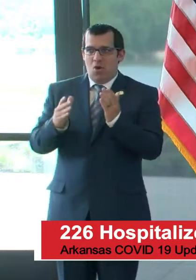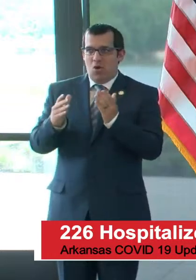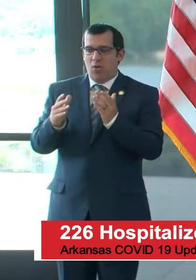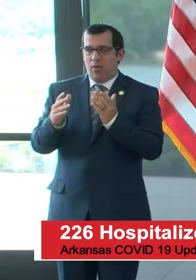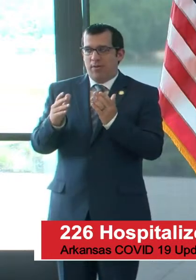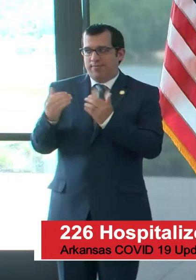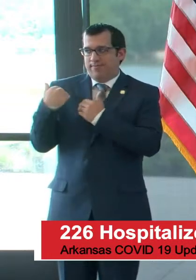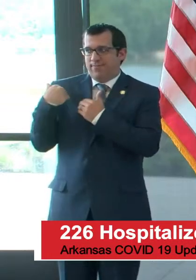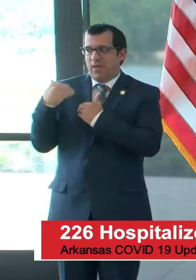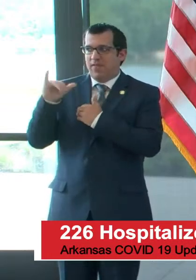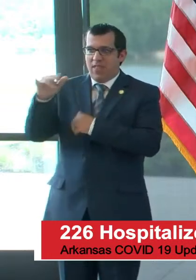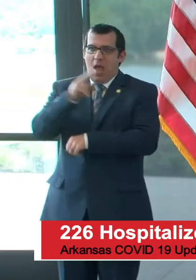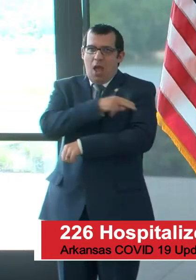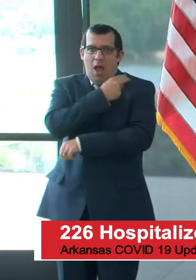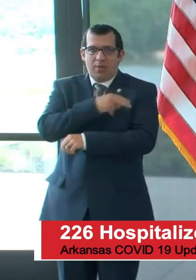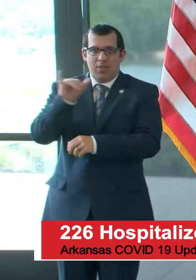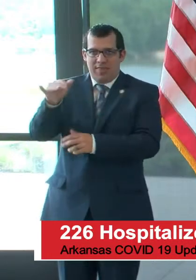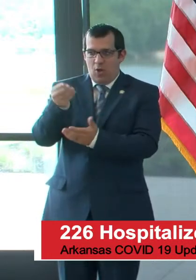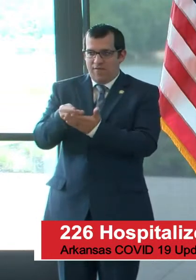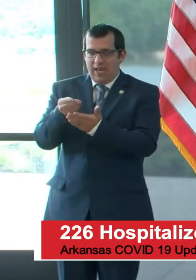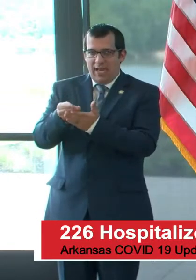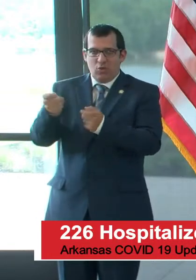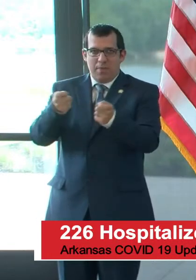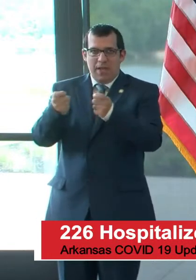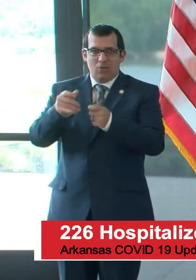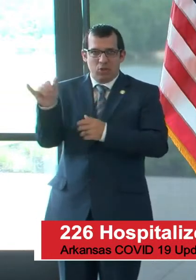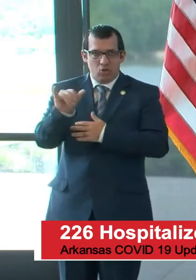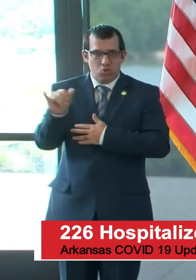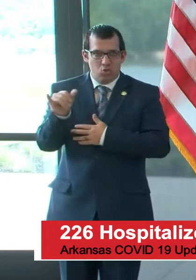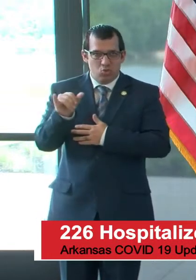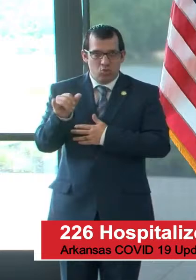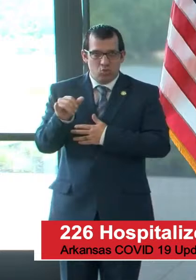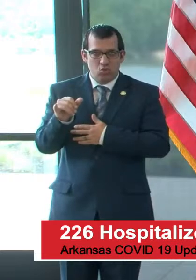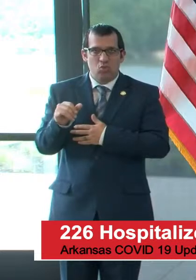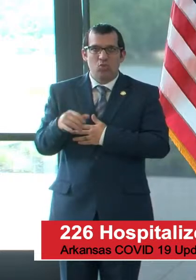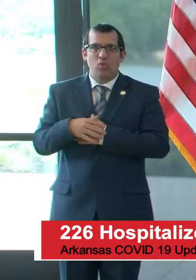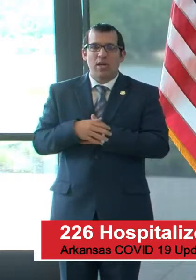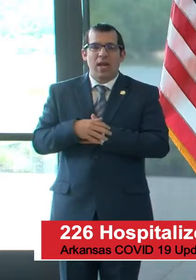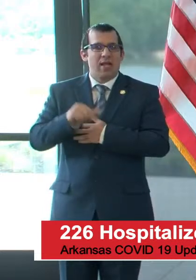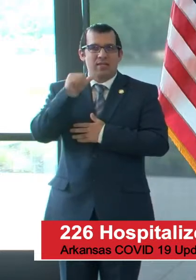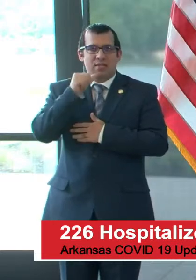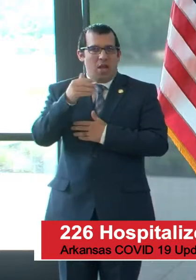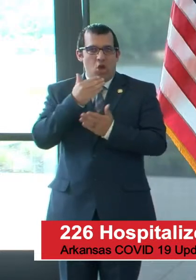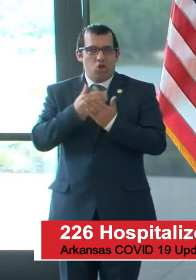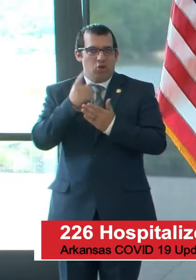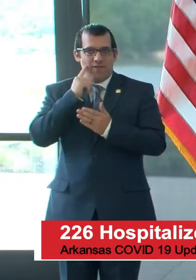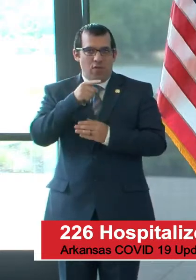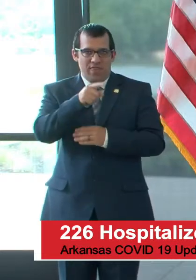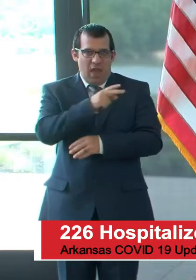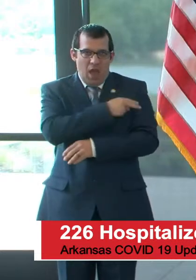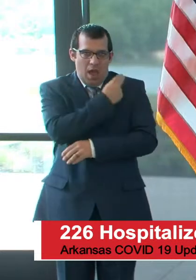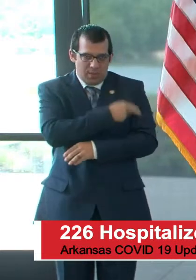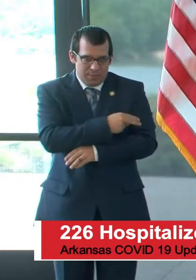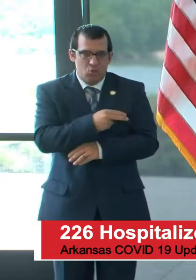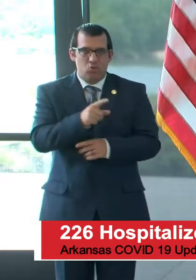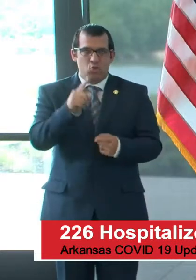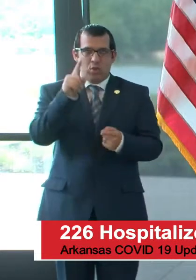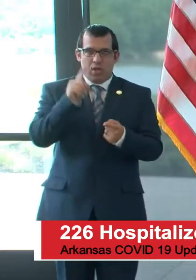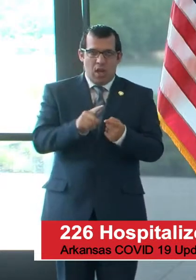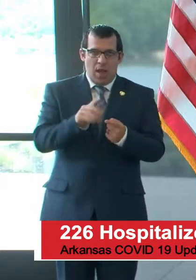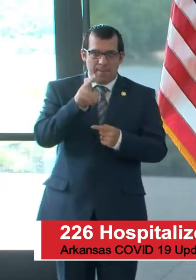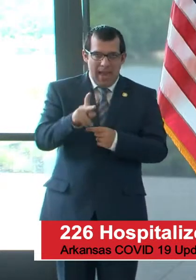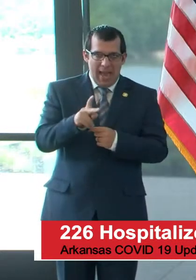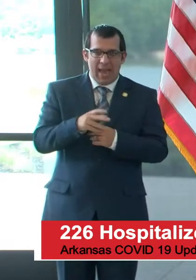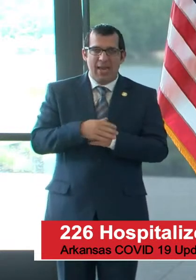hospital's financial management picture. And so it's not good for the health of the hospital to cut back on